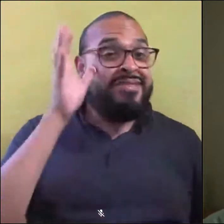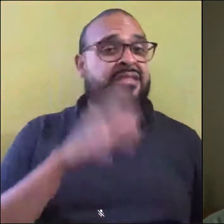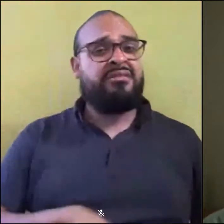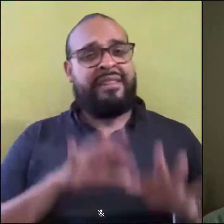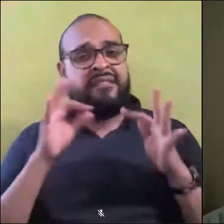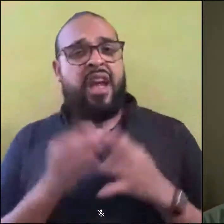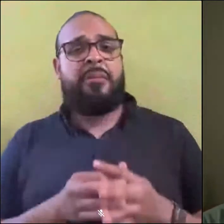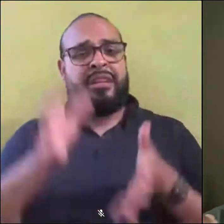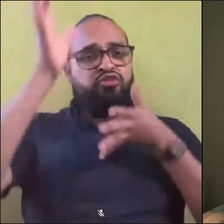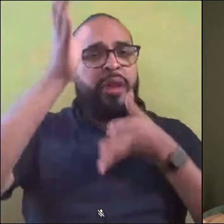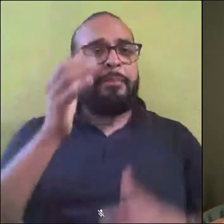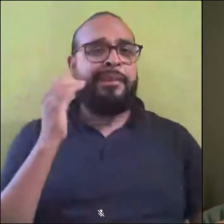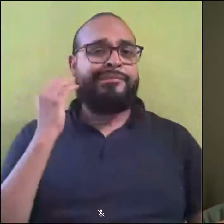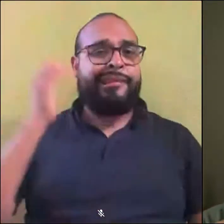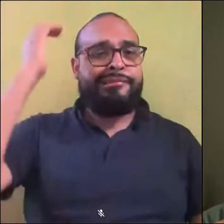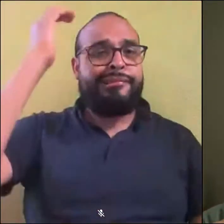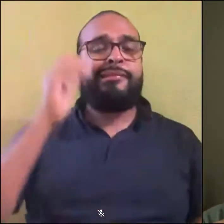sisters. Learn the